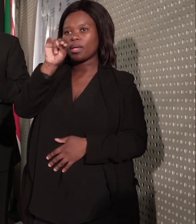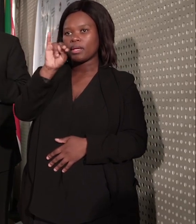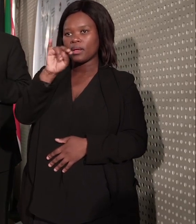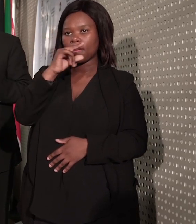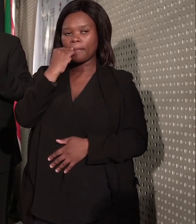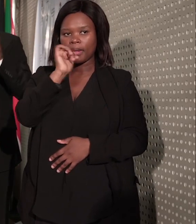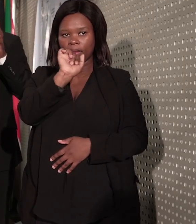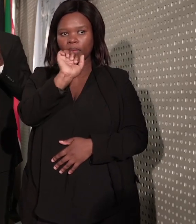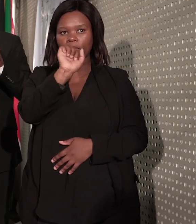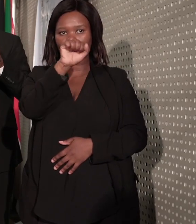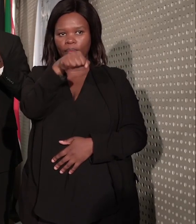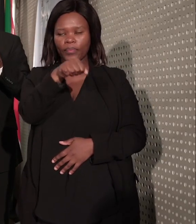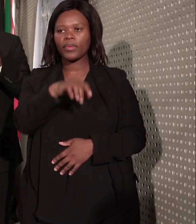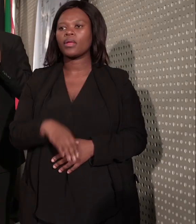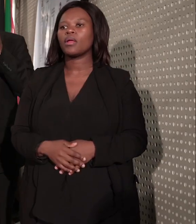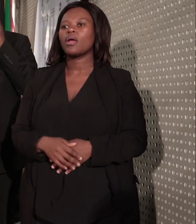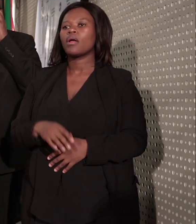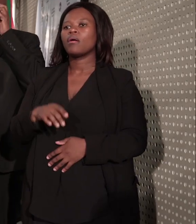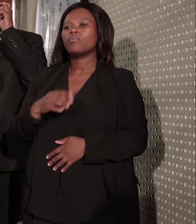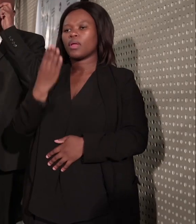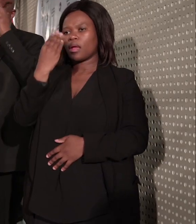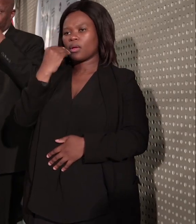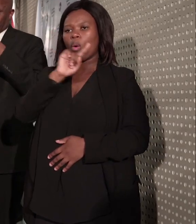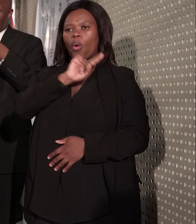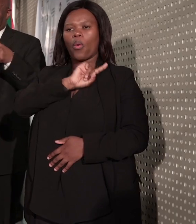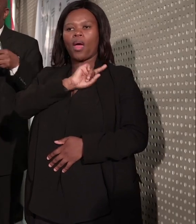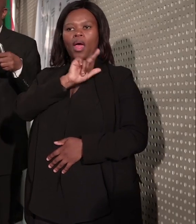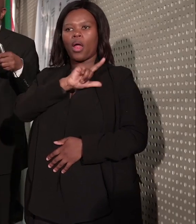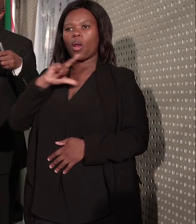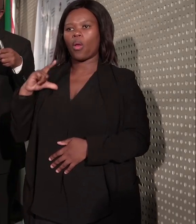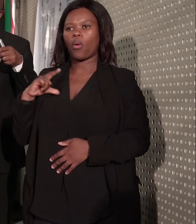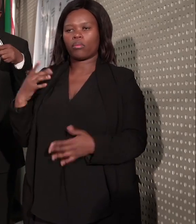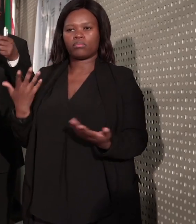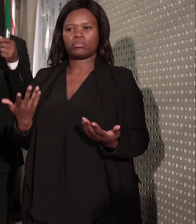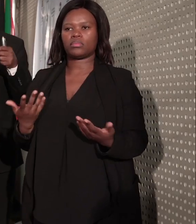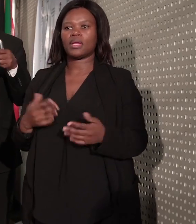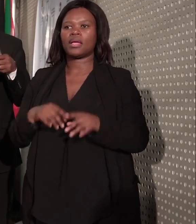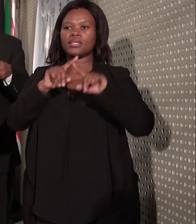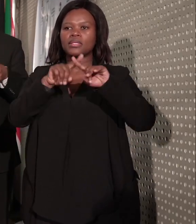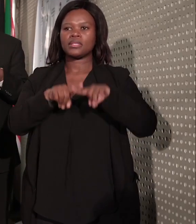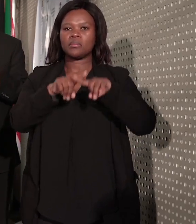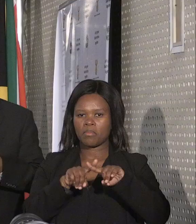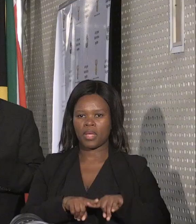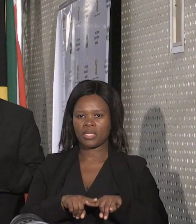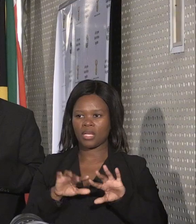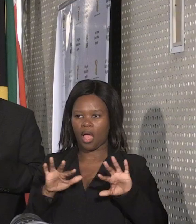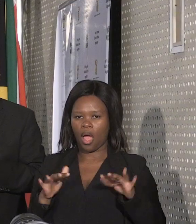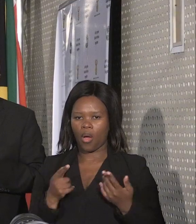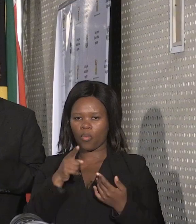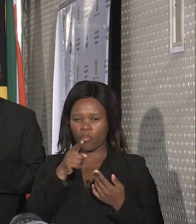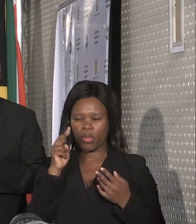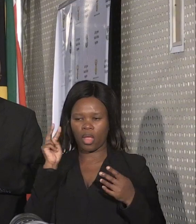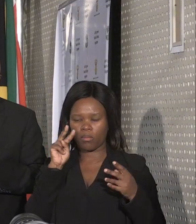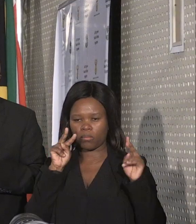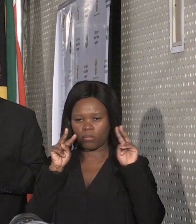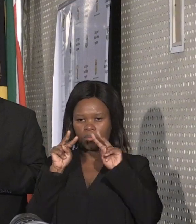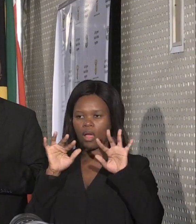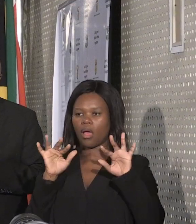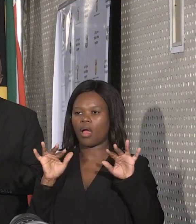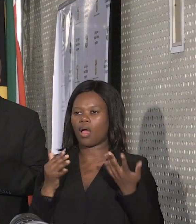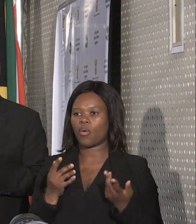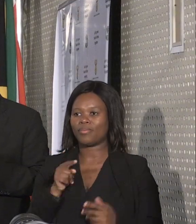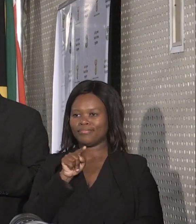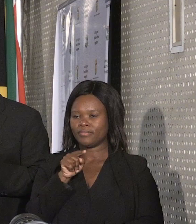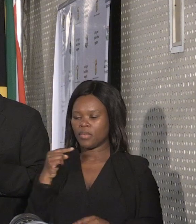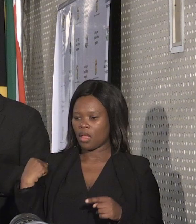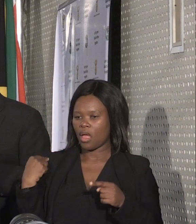Okay. Why so long? Well, it depends how you look at it, Hloni. Since this matter